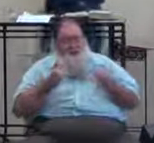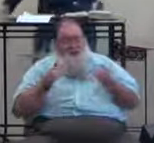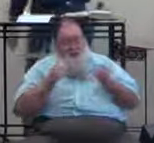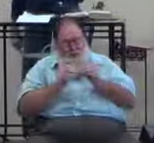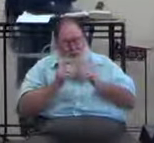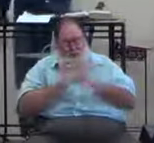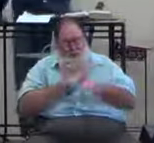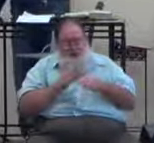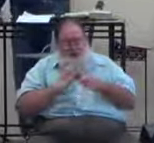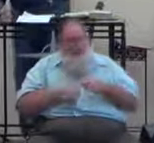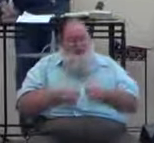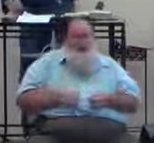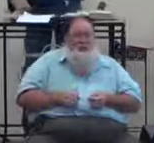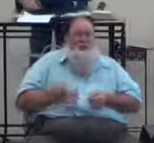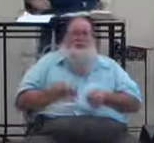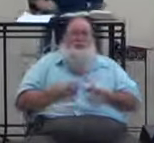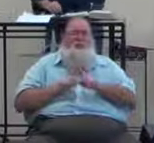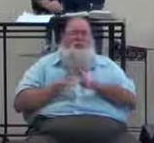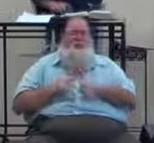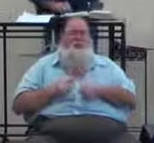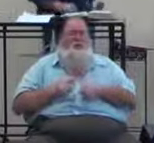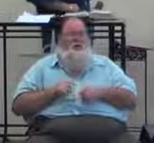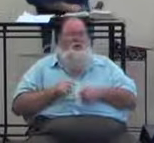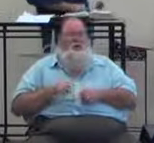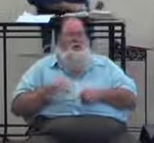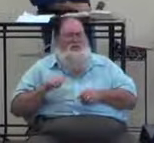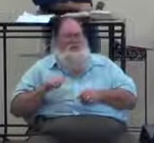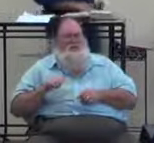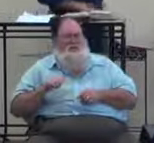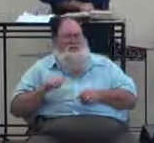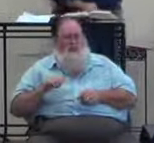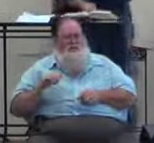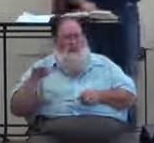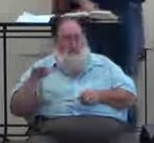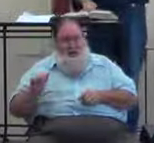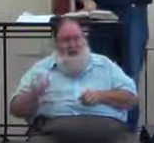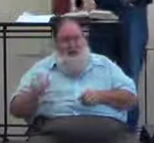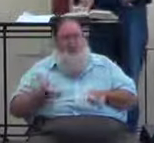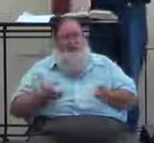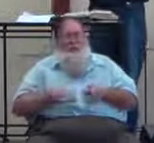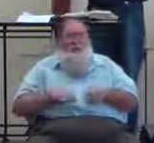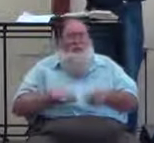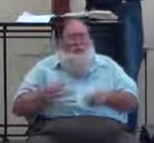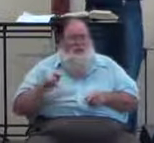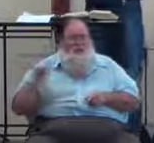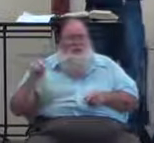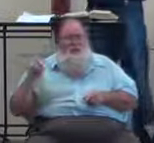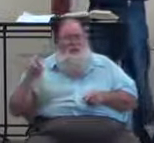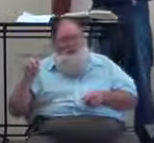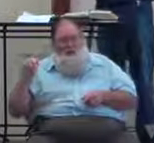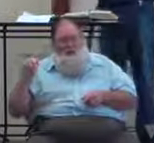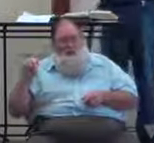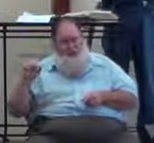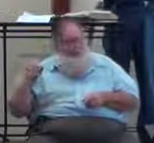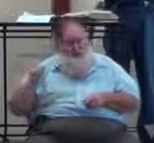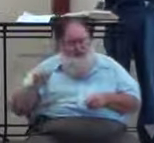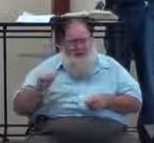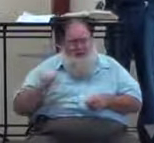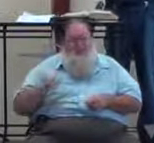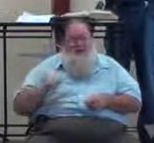went to Slidell, Louisiana when Katrina hit down there, and we got blessed to work on this old